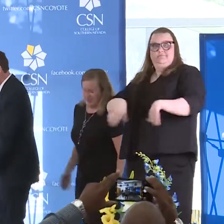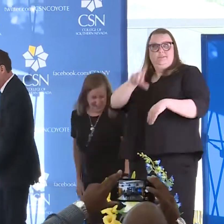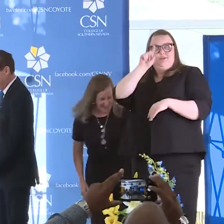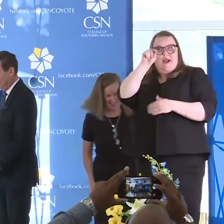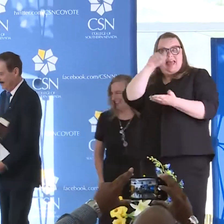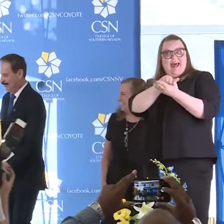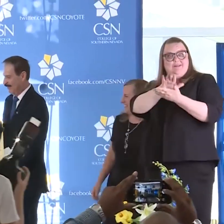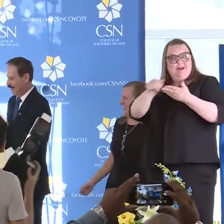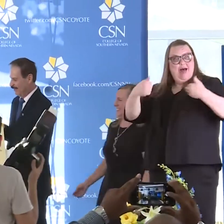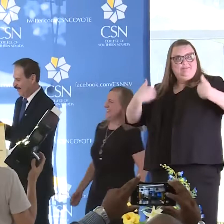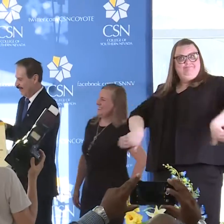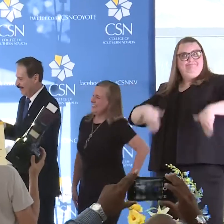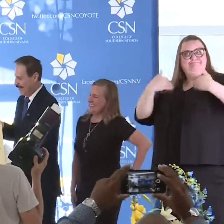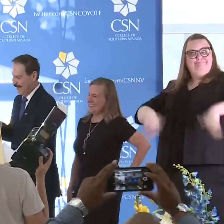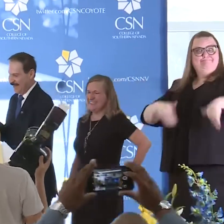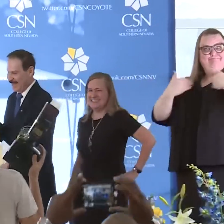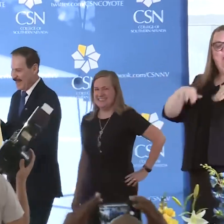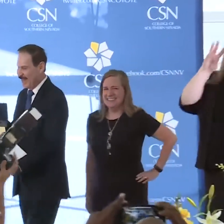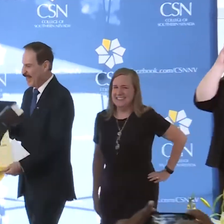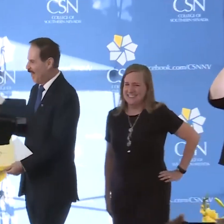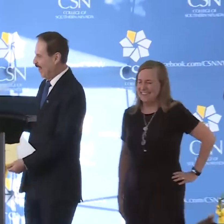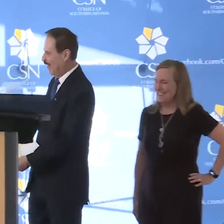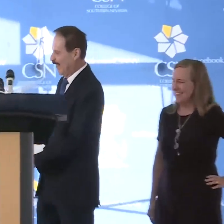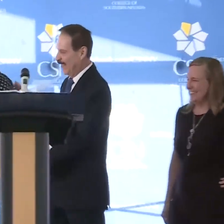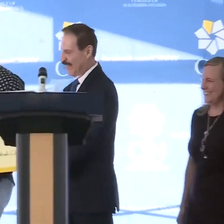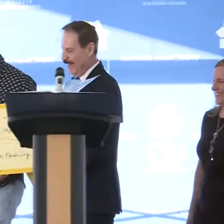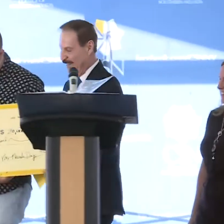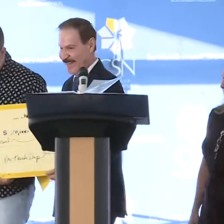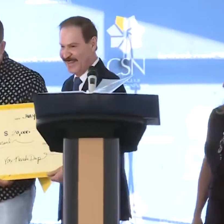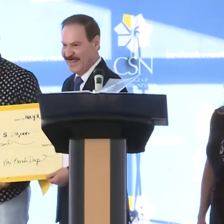$20,000. Oh, wow. Whoa. Get to the side, please. Yeah.